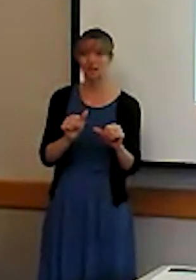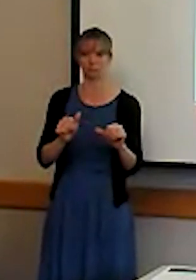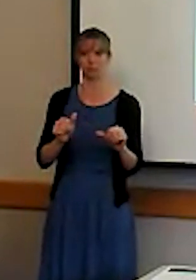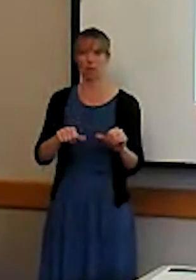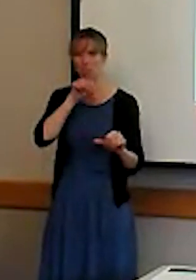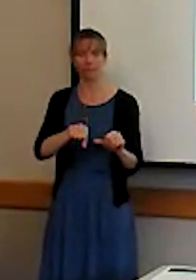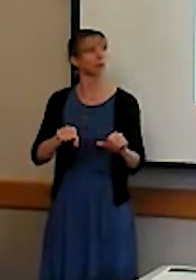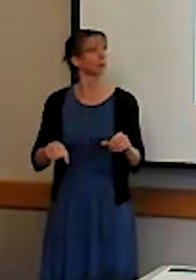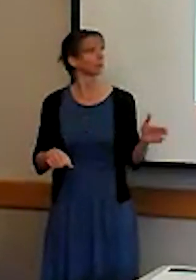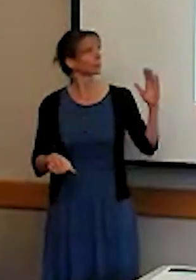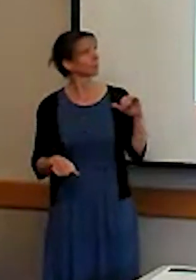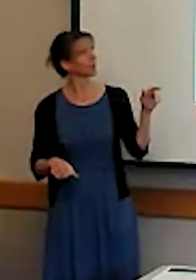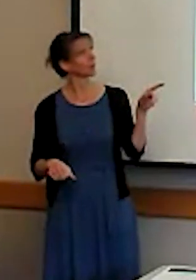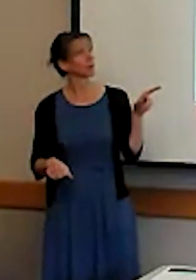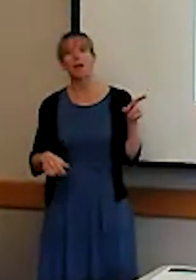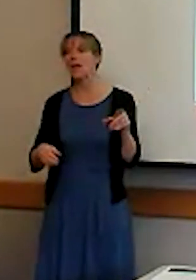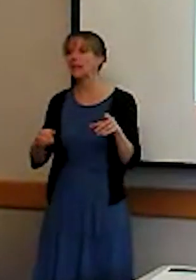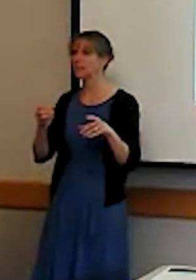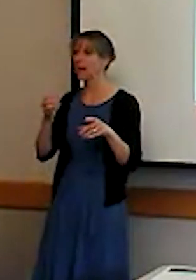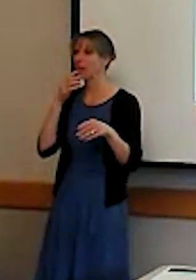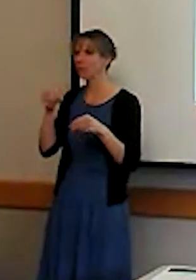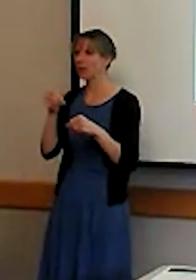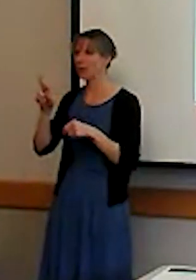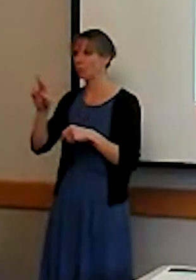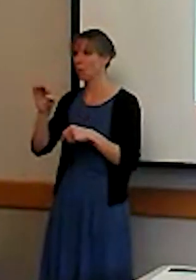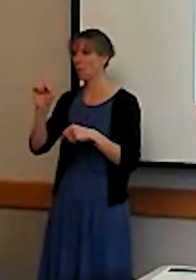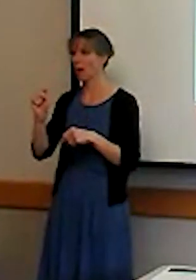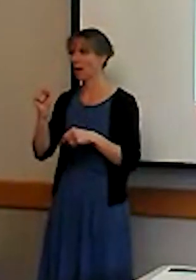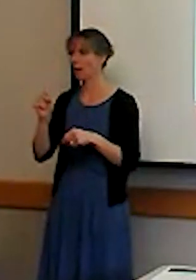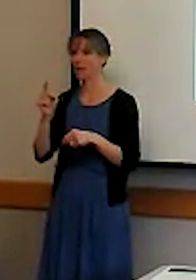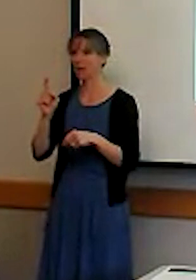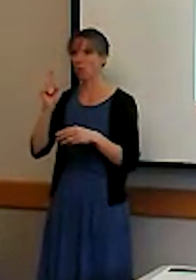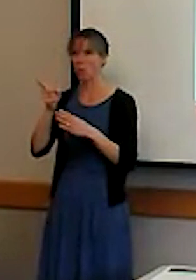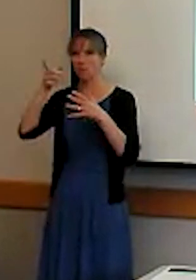This is our feeding robot, and I think we have 1 minute left. How